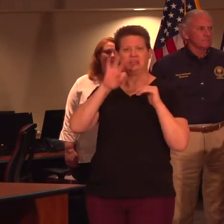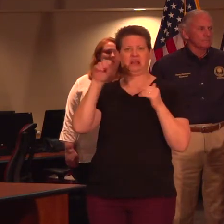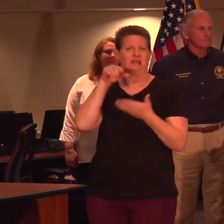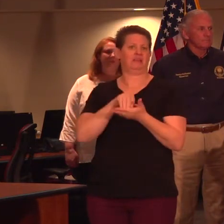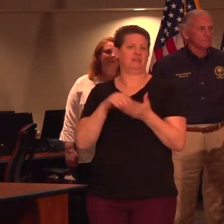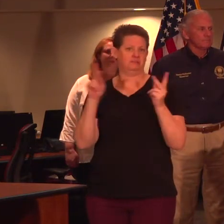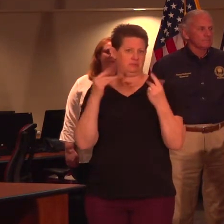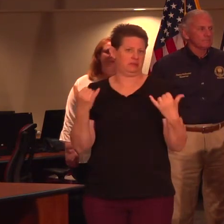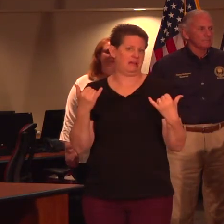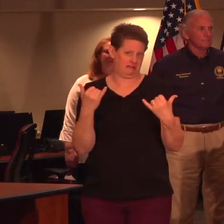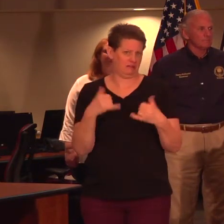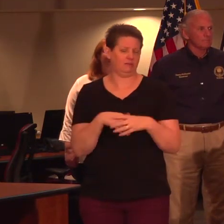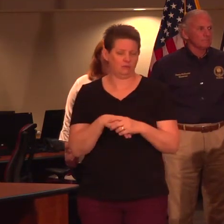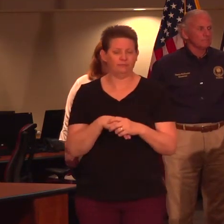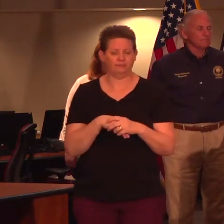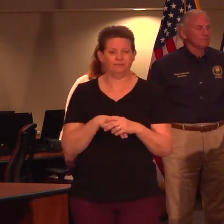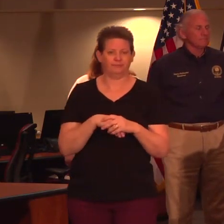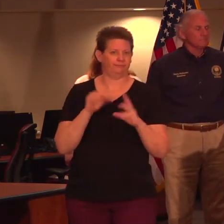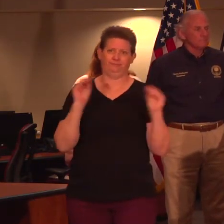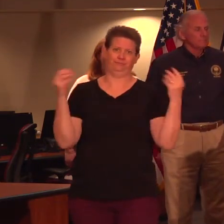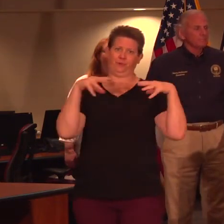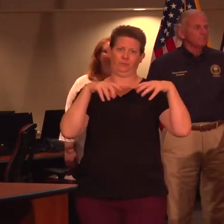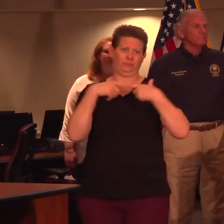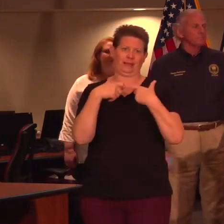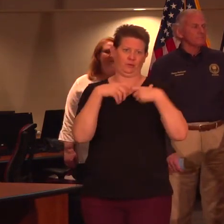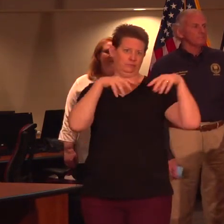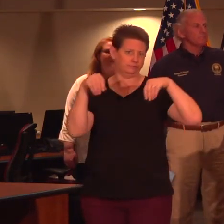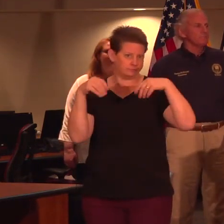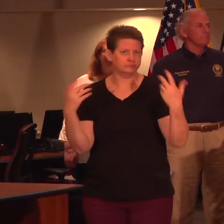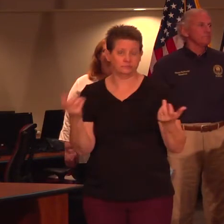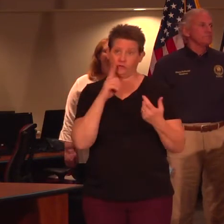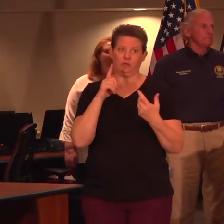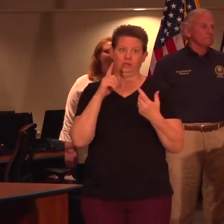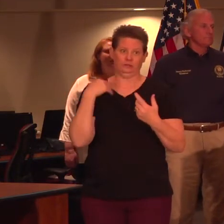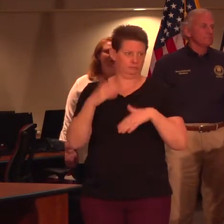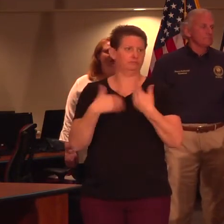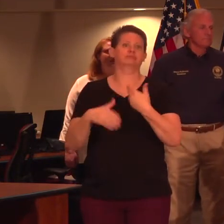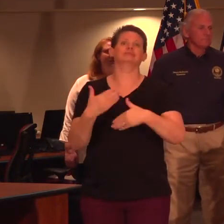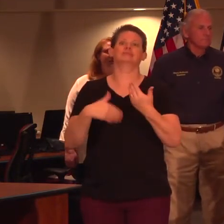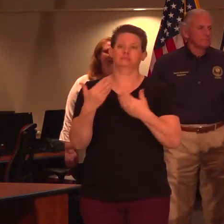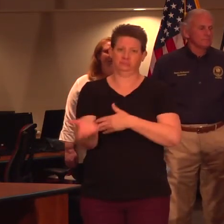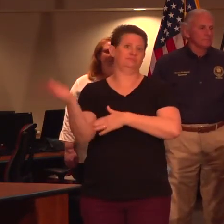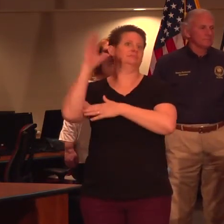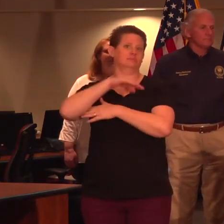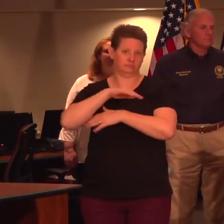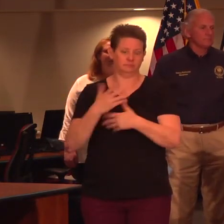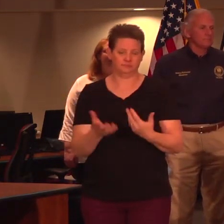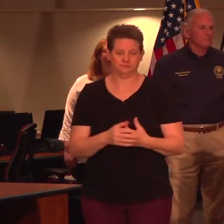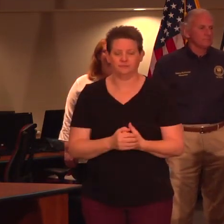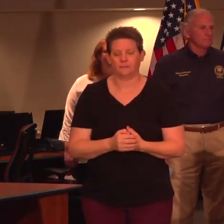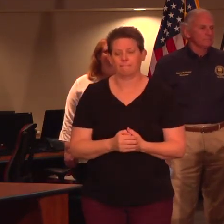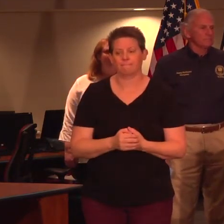90,000 total customers right now that are out of power. So they made considerable progress throughout the day. And